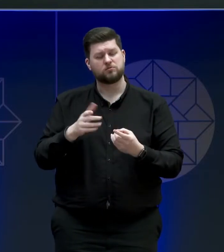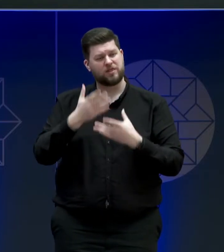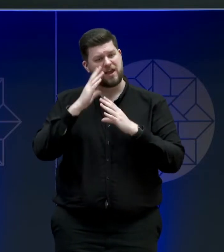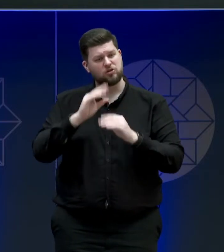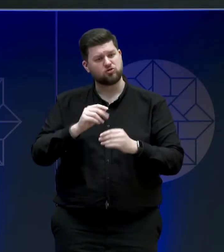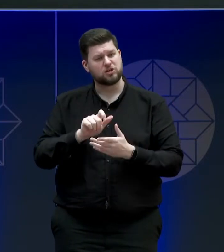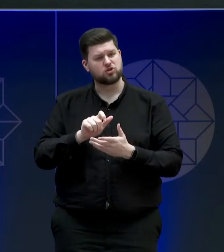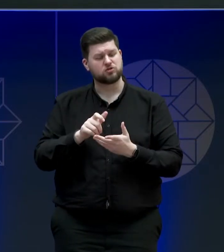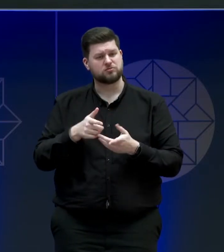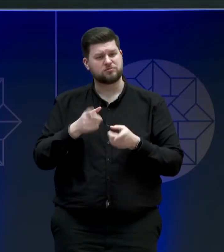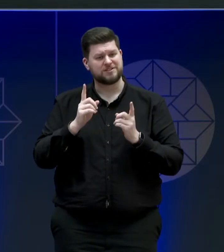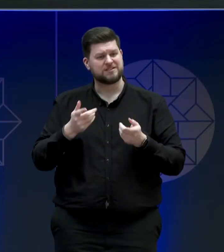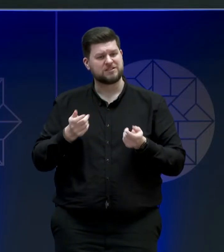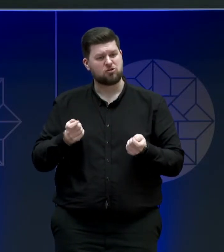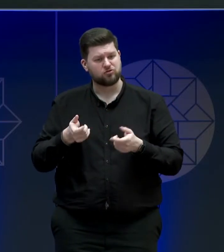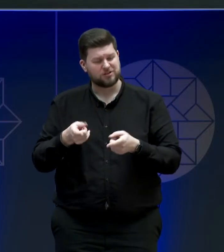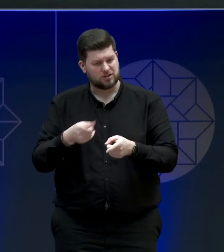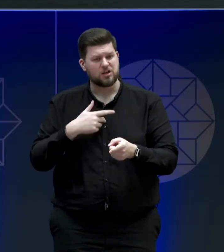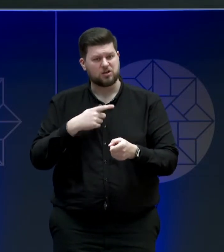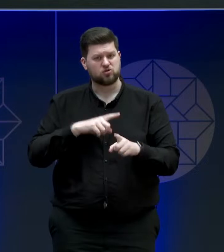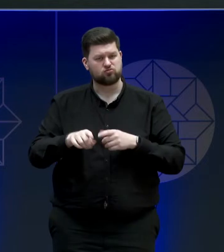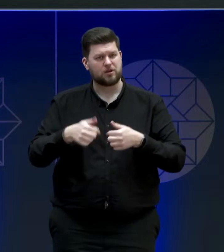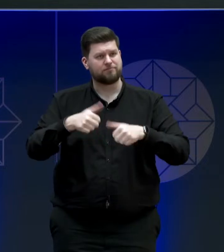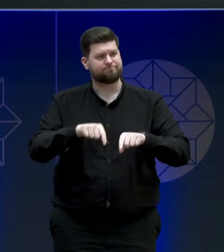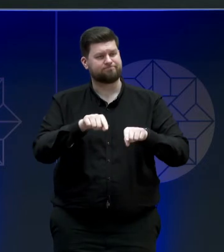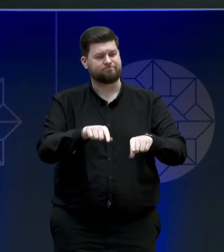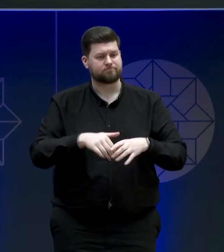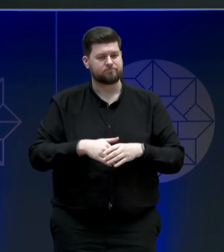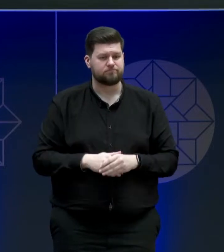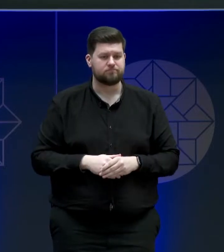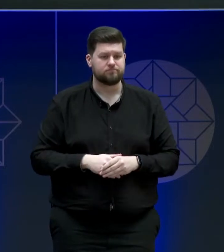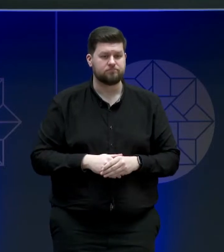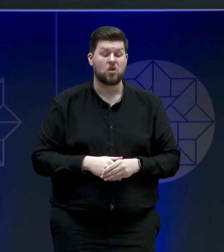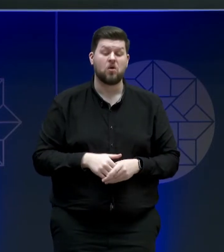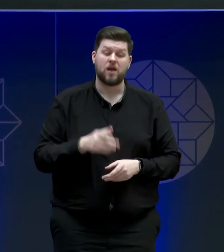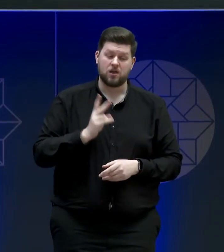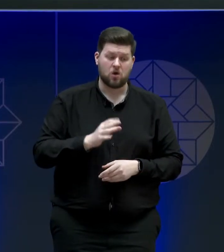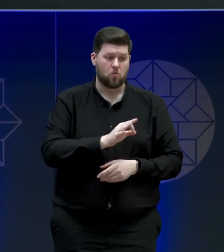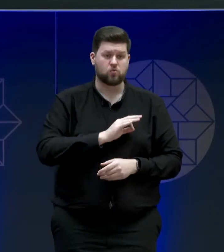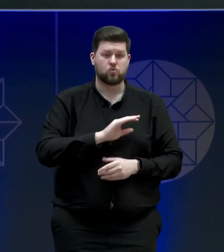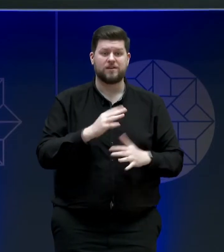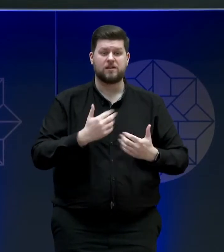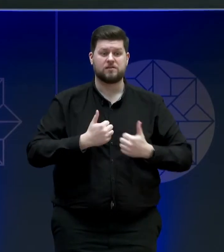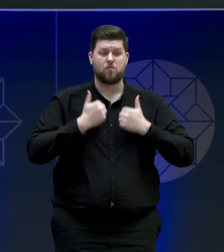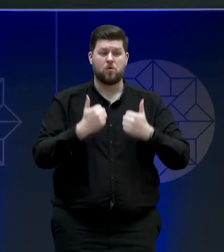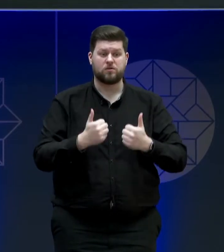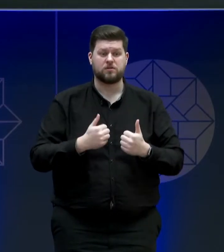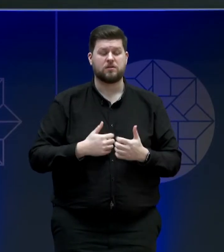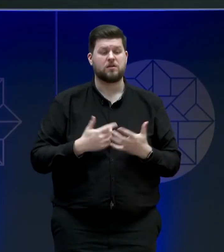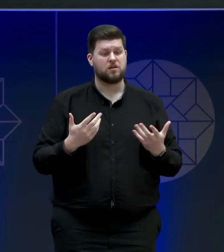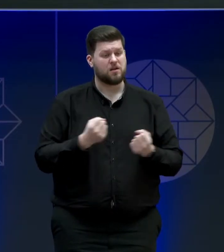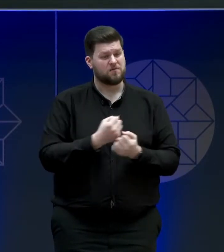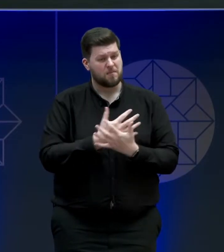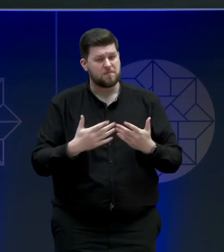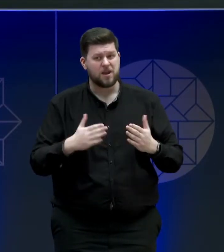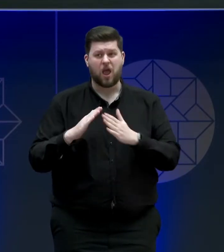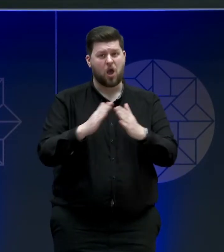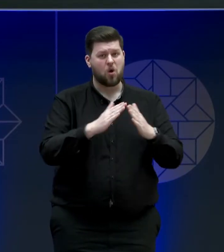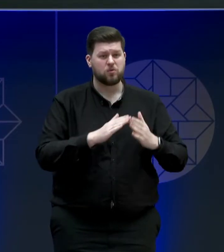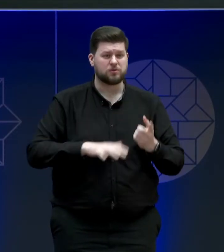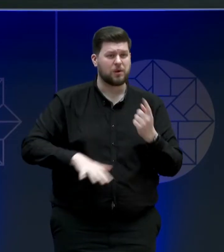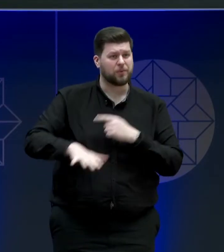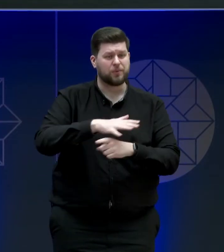local authorities about those points. Now, again, at 8:45 this morning, there were 7,897 households that were